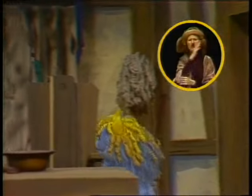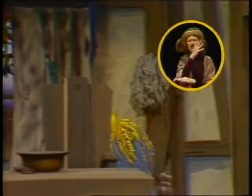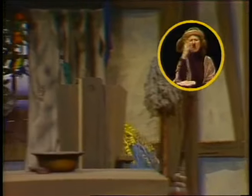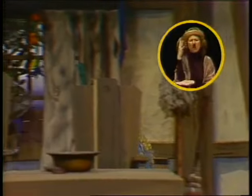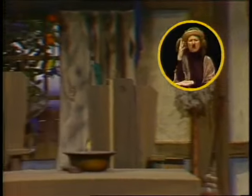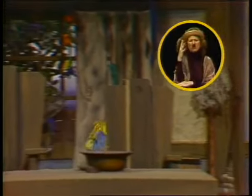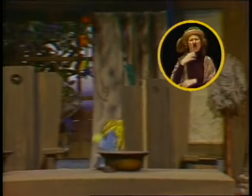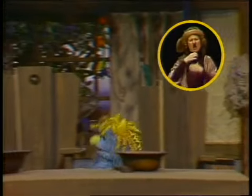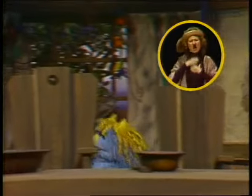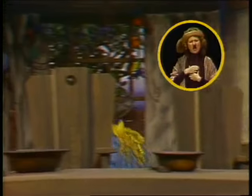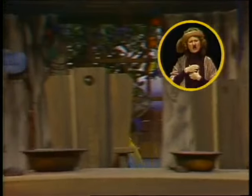tired.